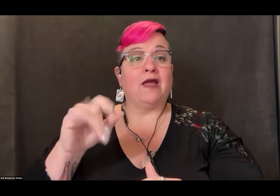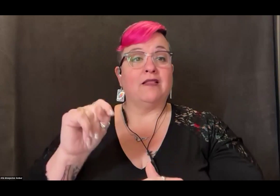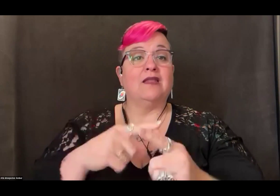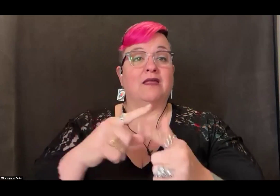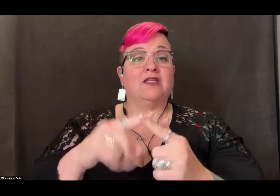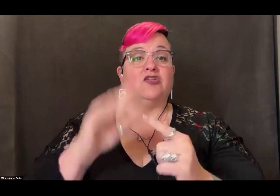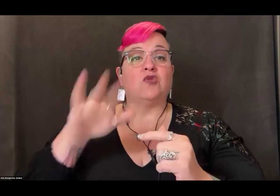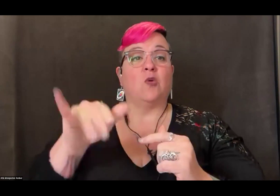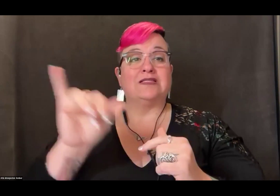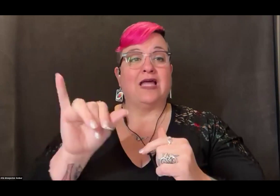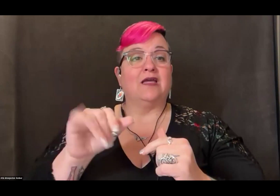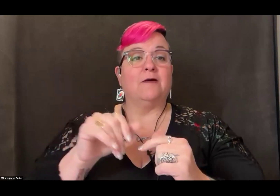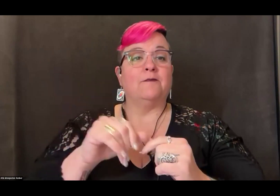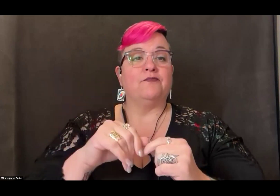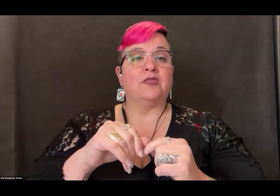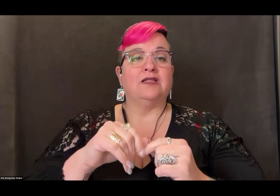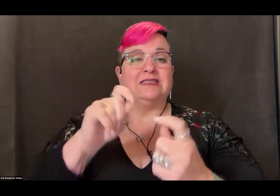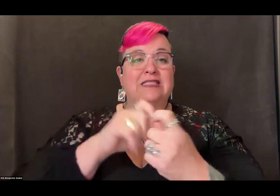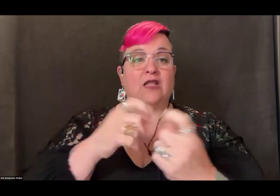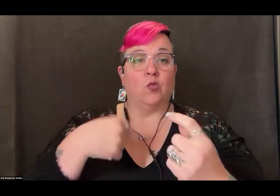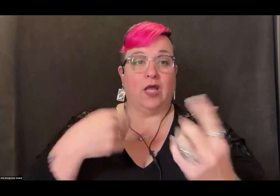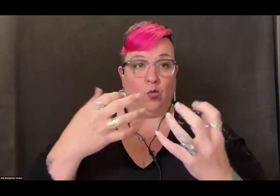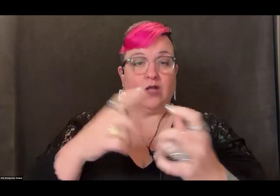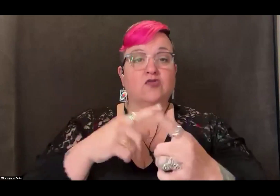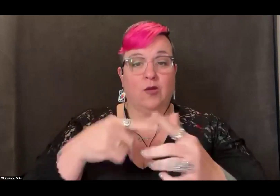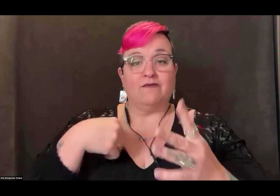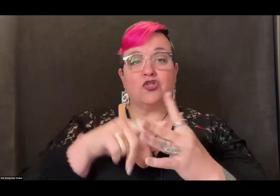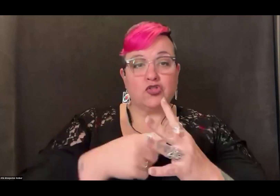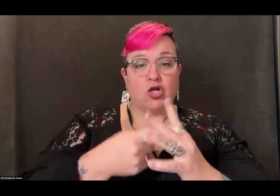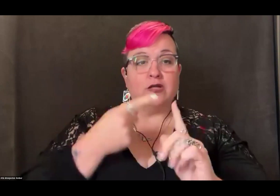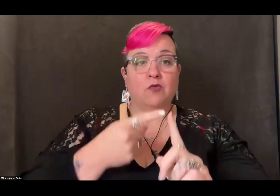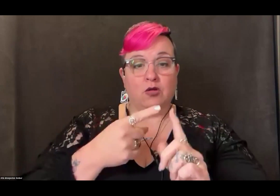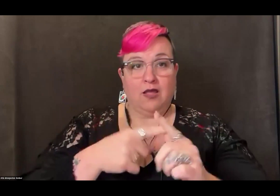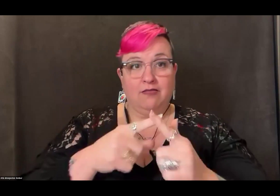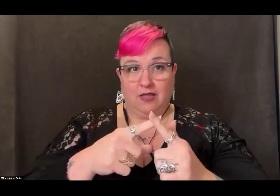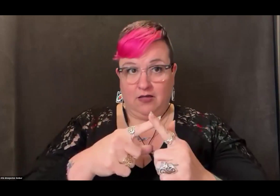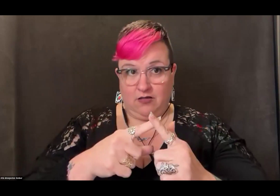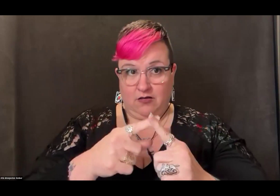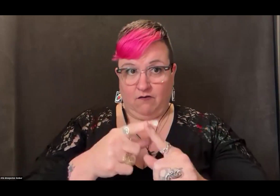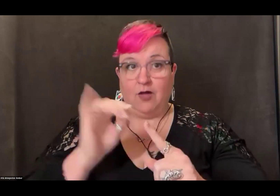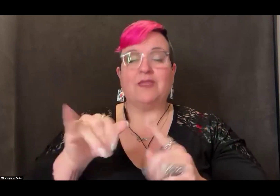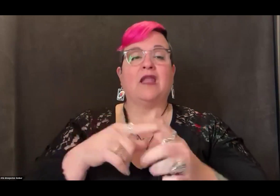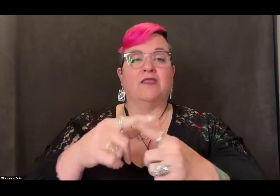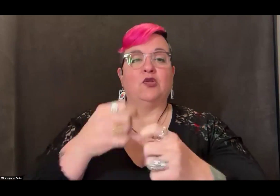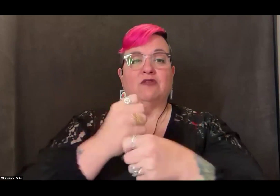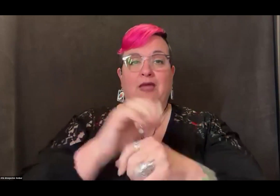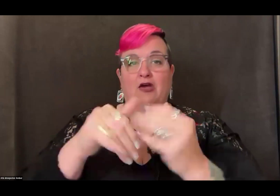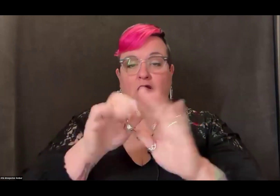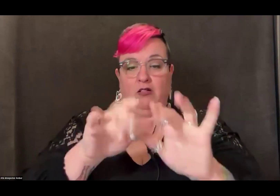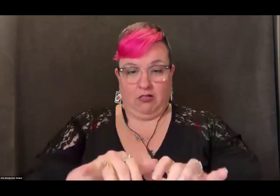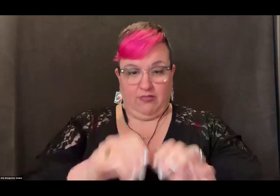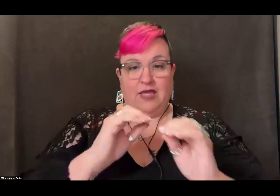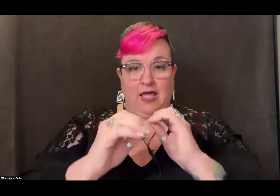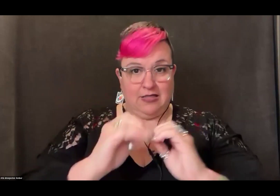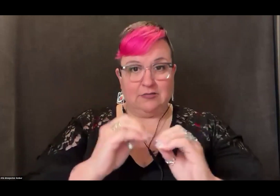but it's not exactly what I wanted. Well, at least you have a starting point, and you're able to, from there, make the edits that you need to before you send off that email.